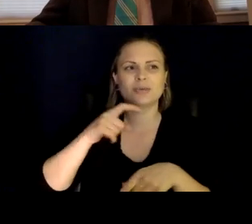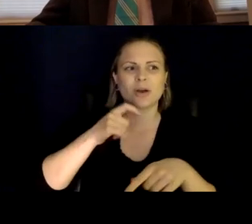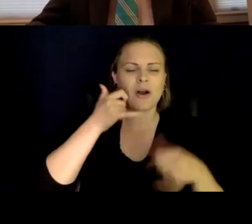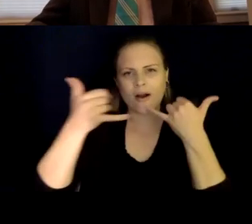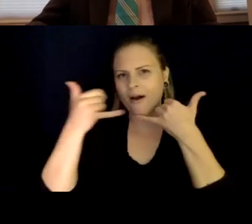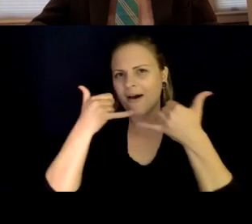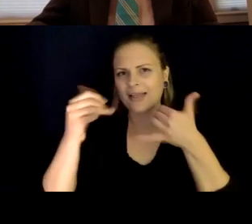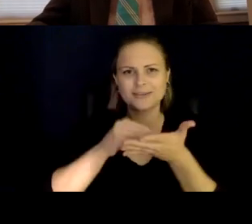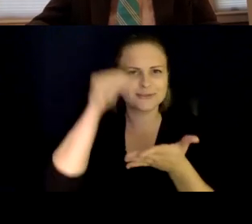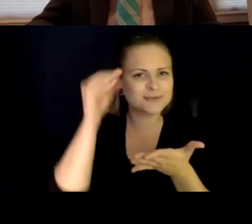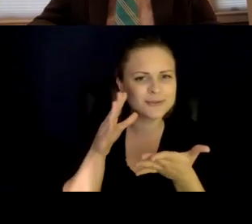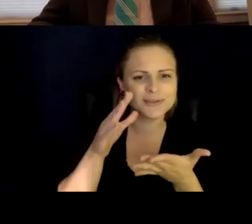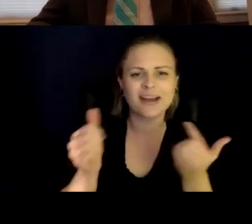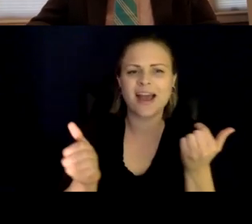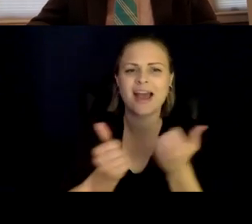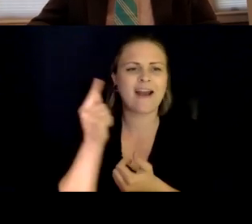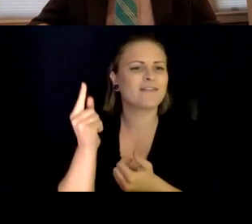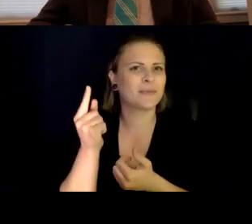I think, everybody in creation.